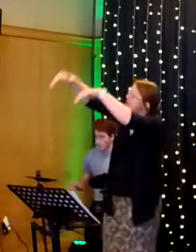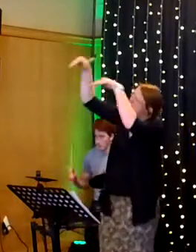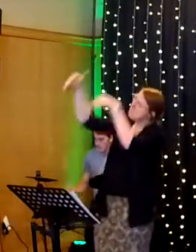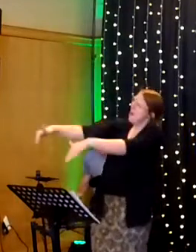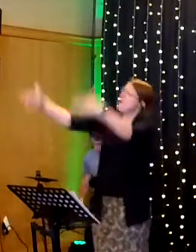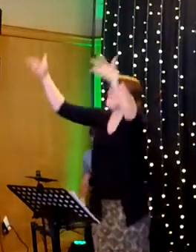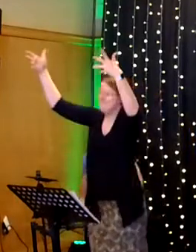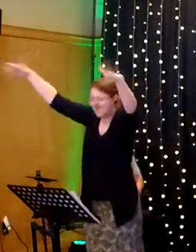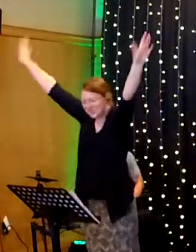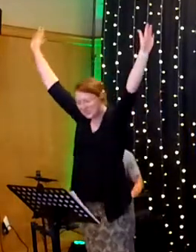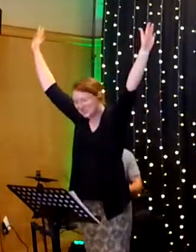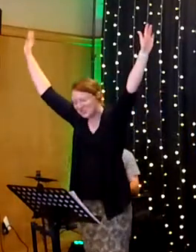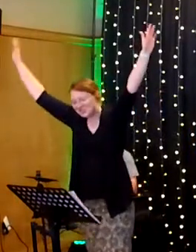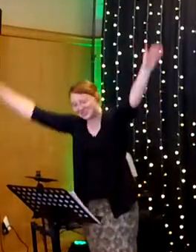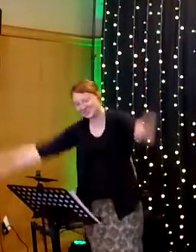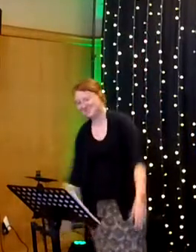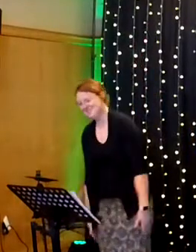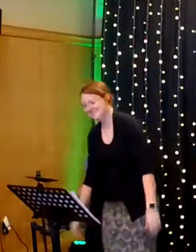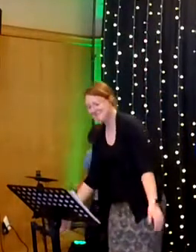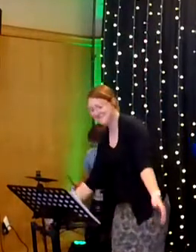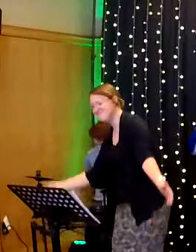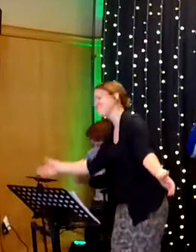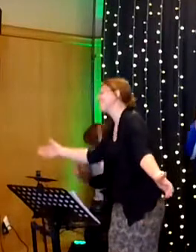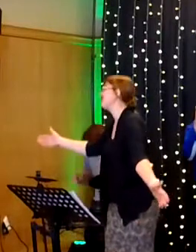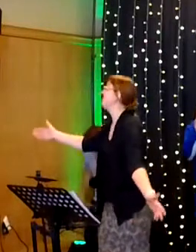Fall back, devil, 'cause your time is